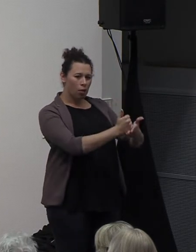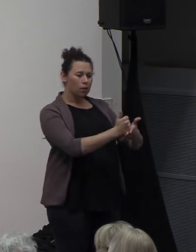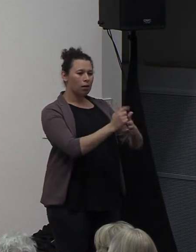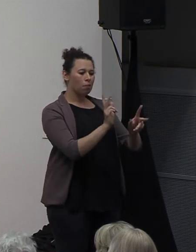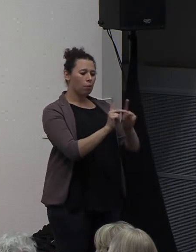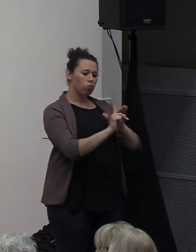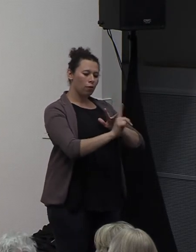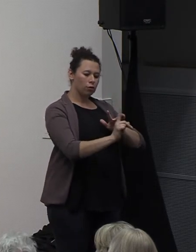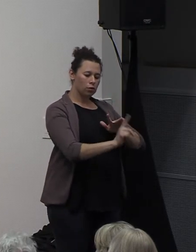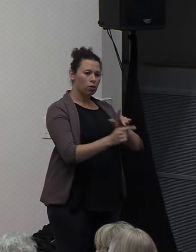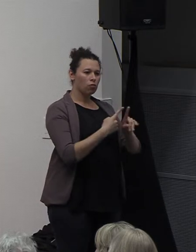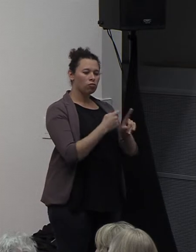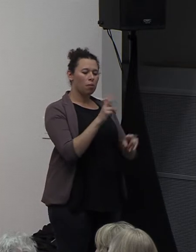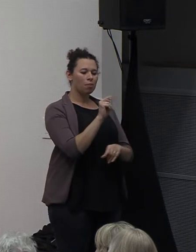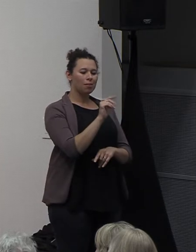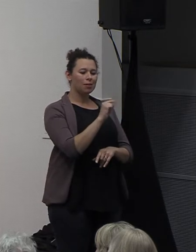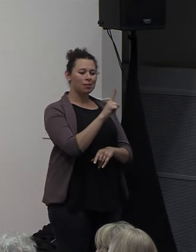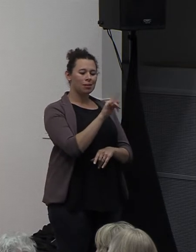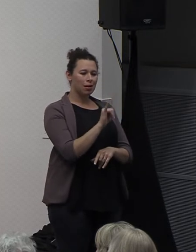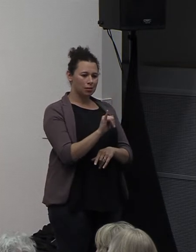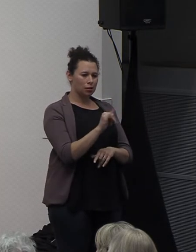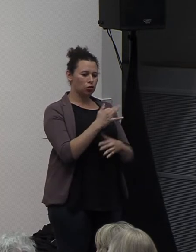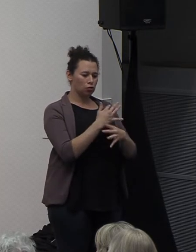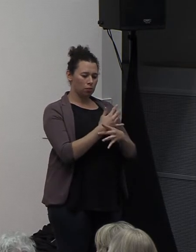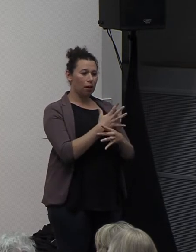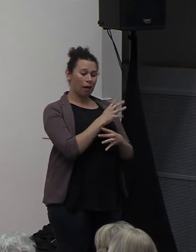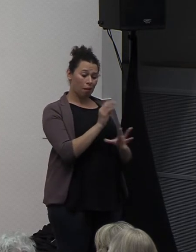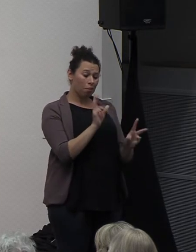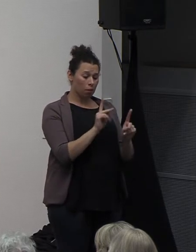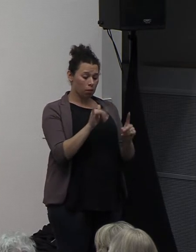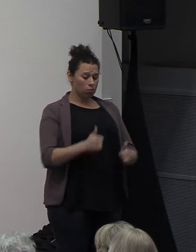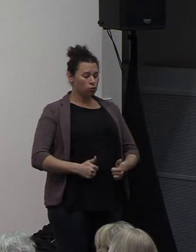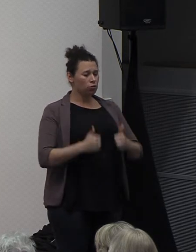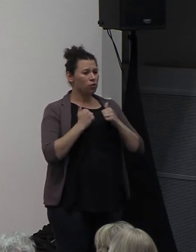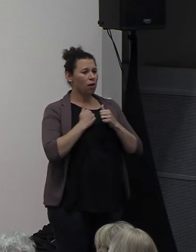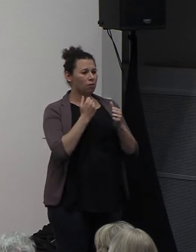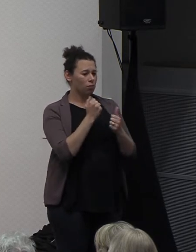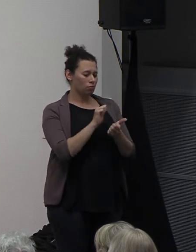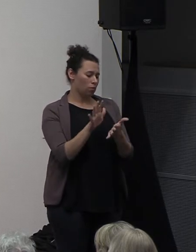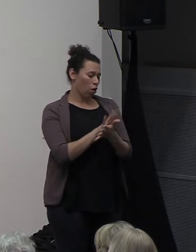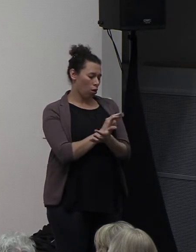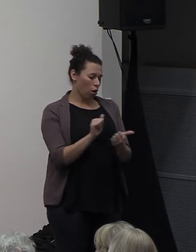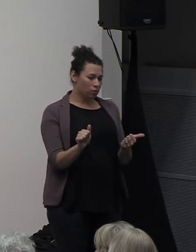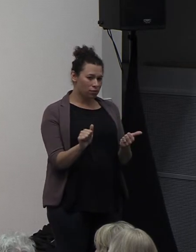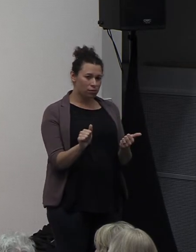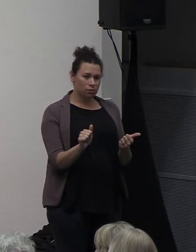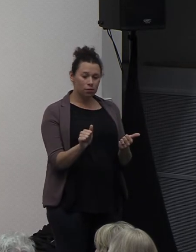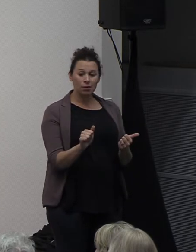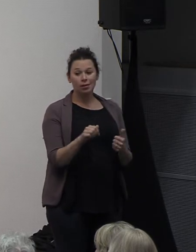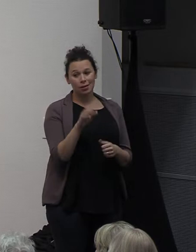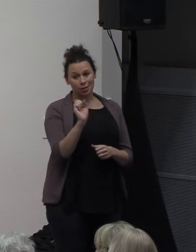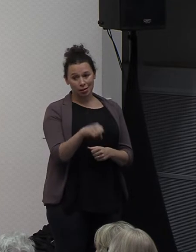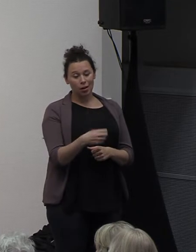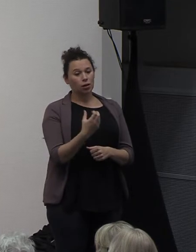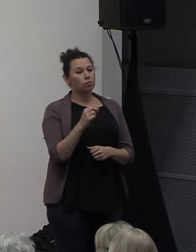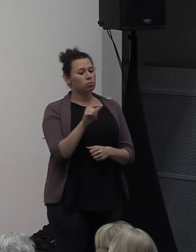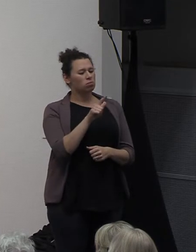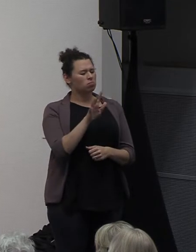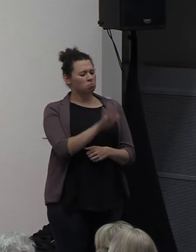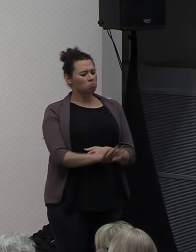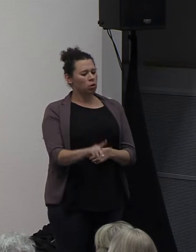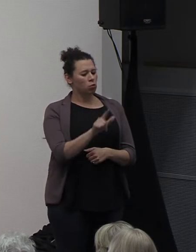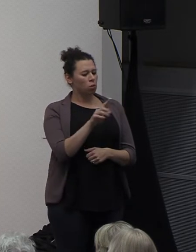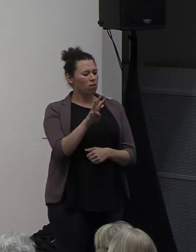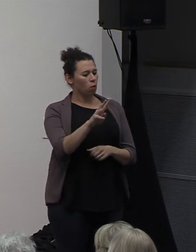refugees from Nazi Germany and for survivors of the Holocaust. Indeed, at least 24 Washington